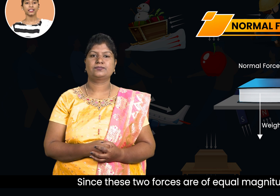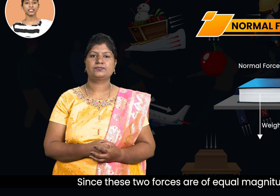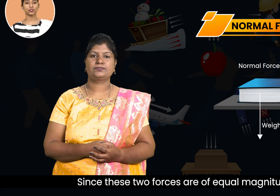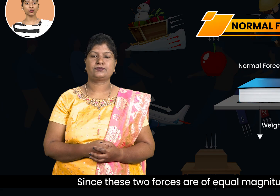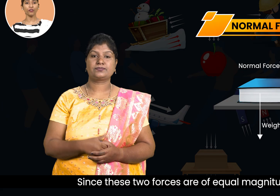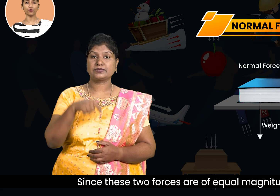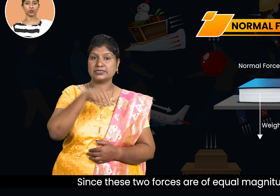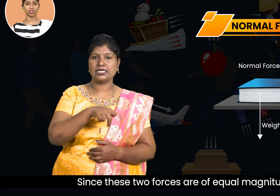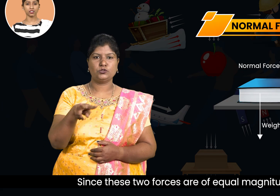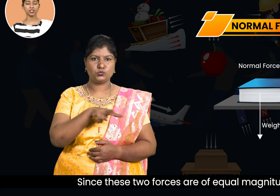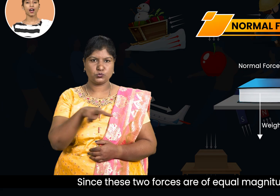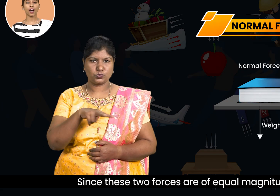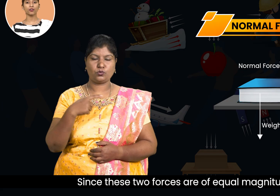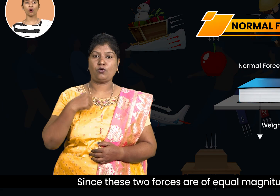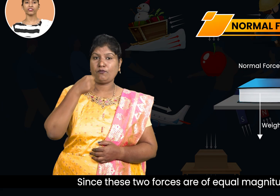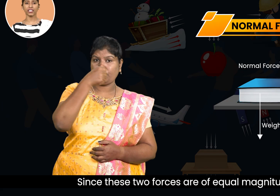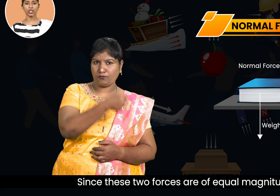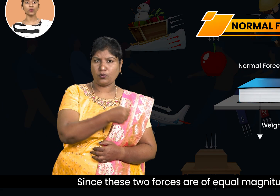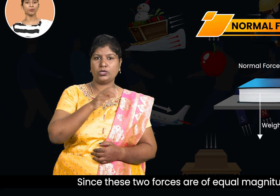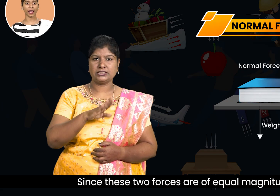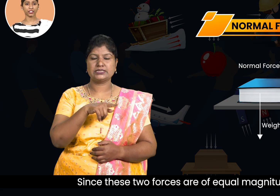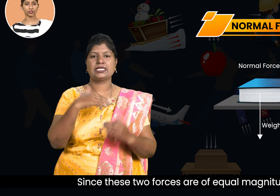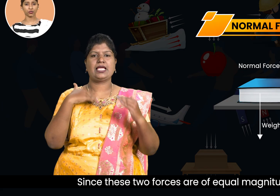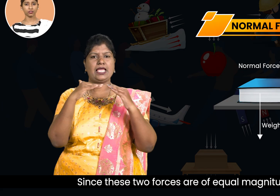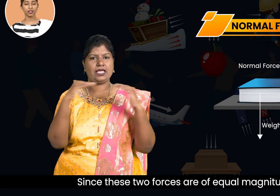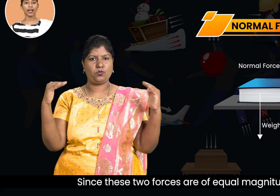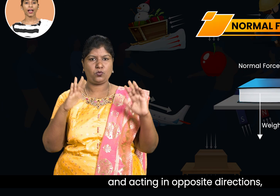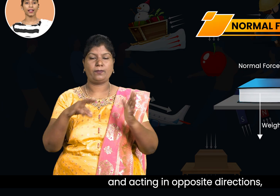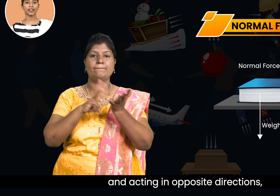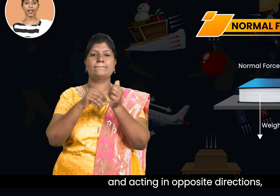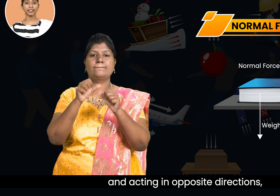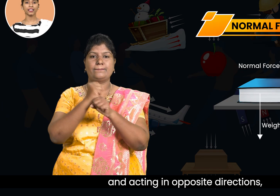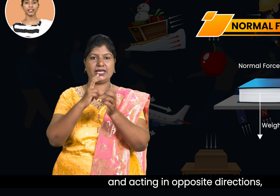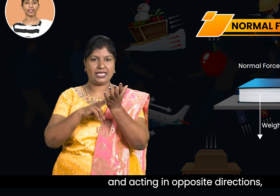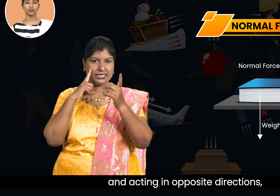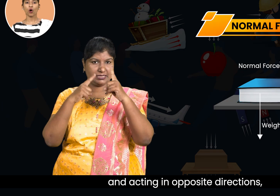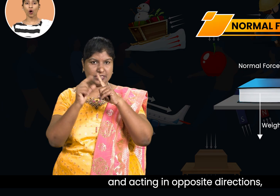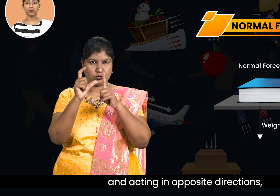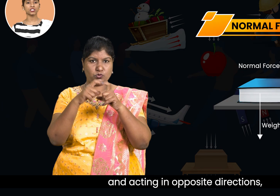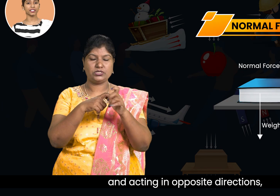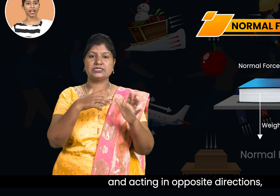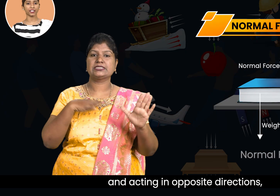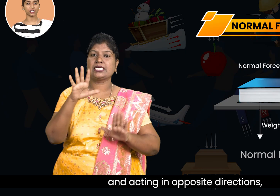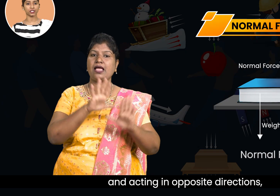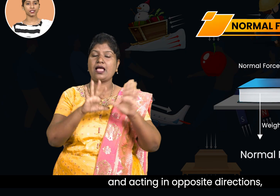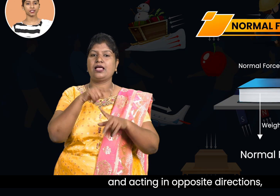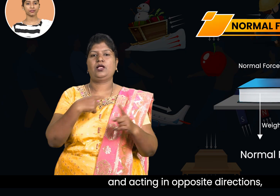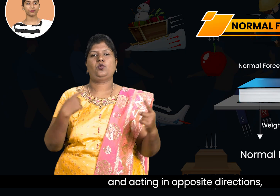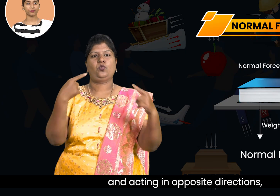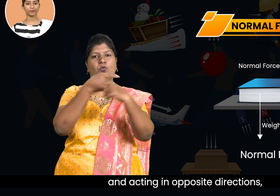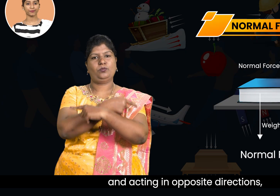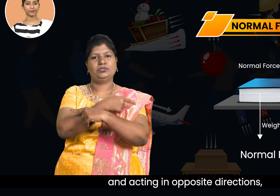Since these two forces are of equal magnitude and acting in opposite